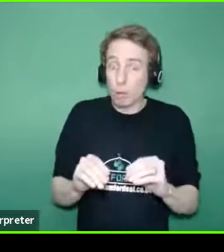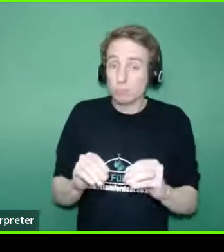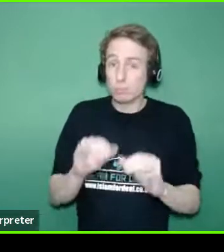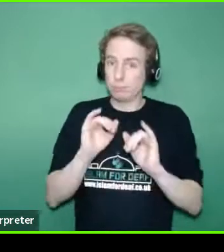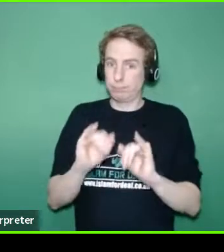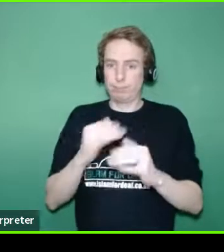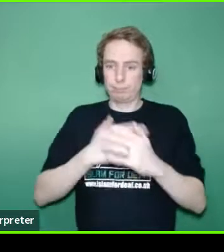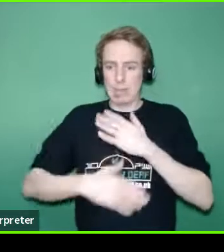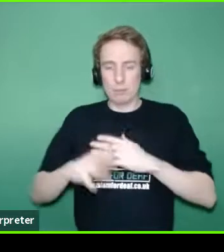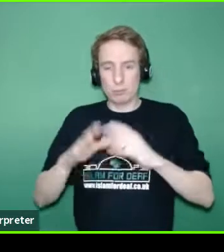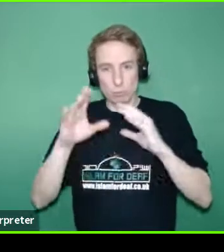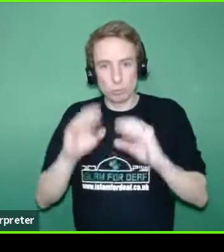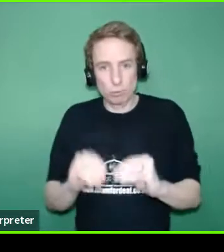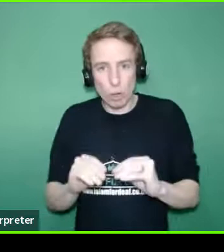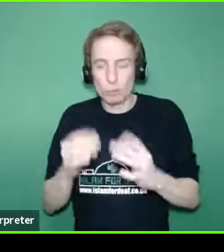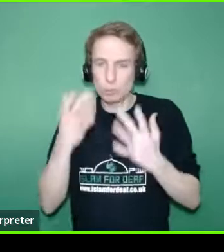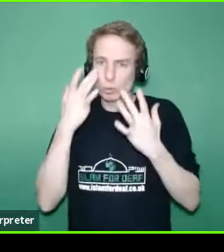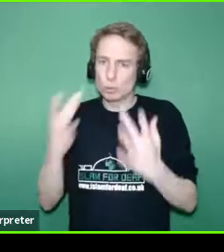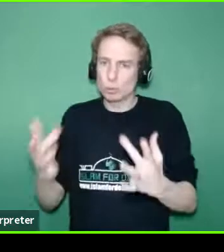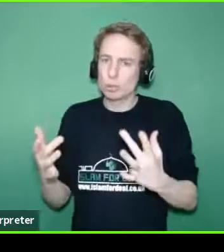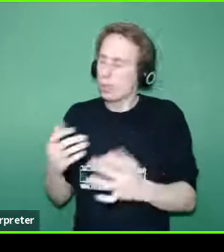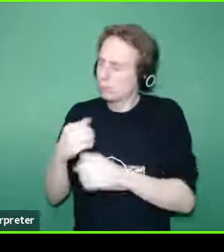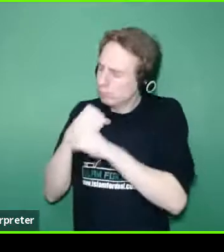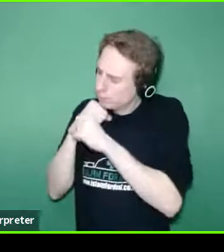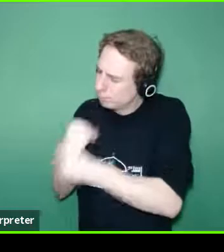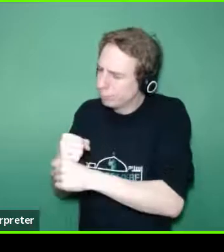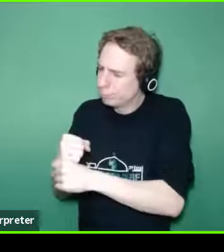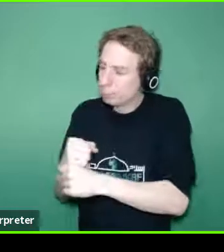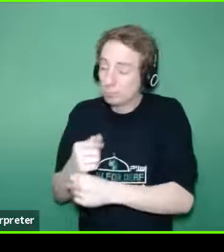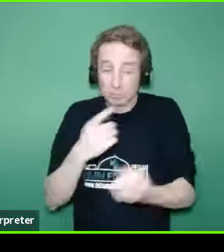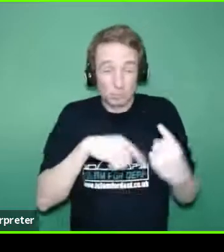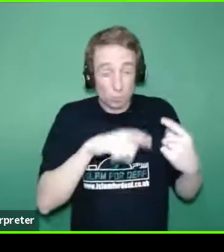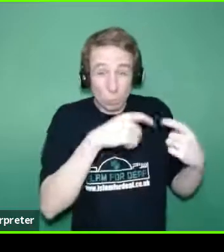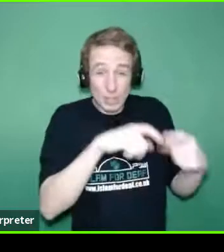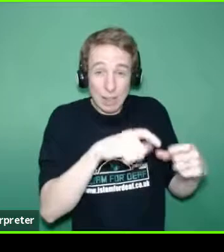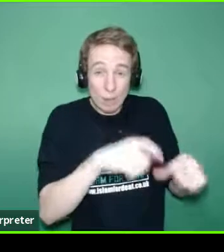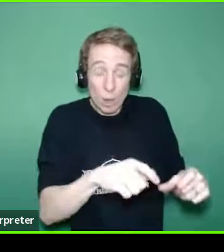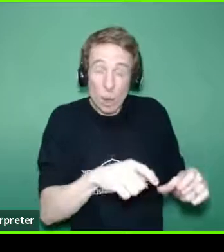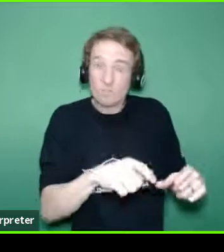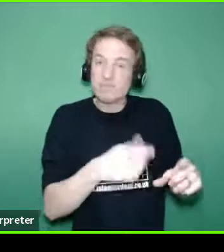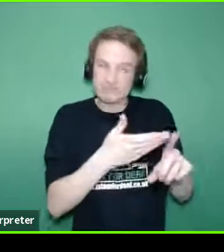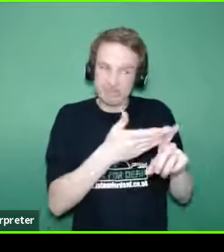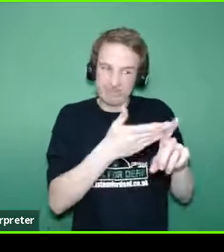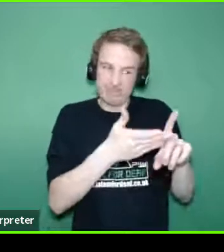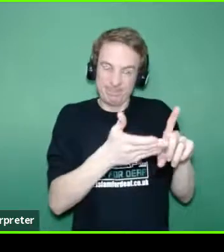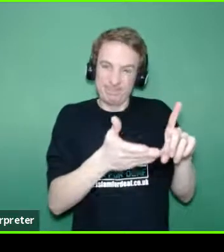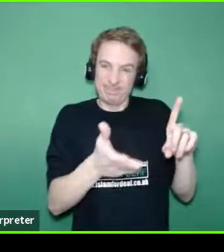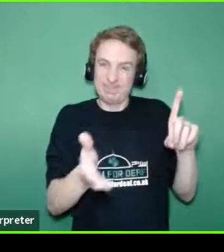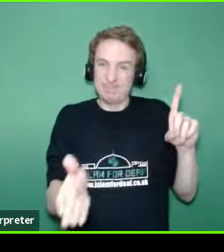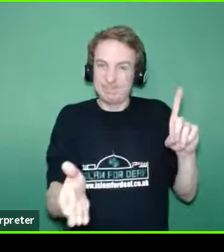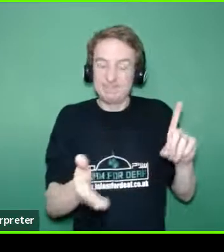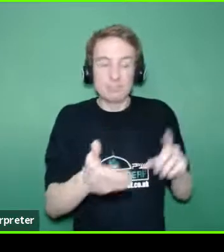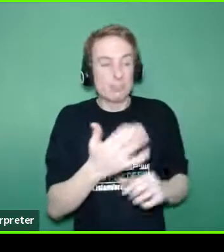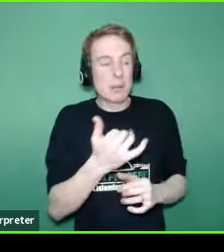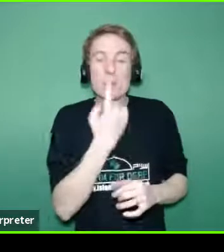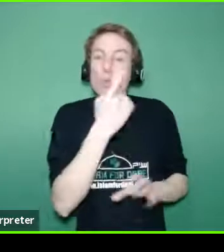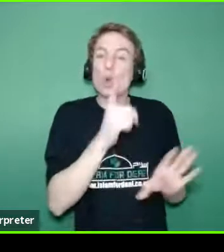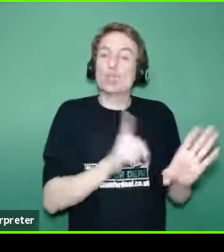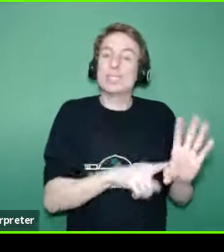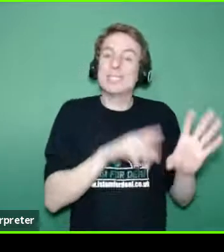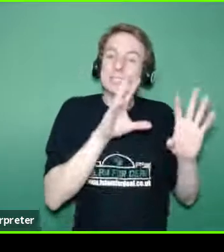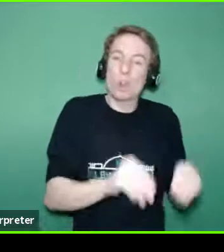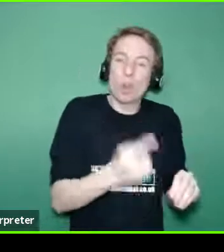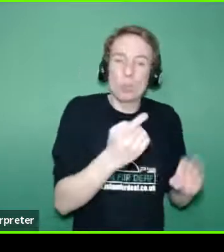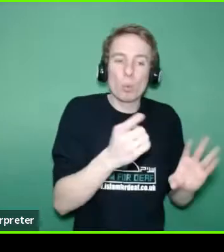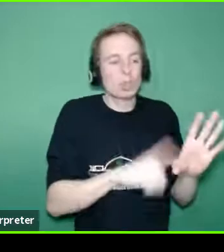disbelieved are led further astray. They make it lawful one year and unlawful another year, to correspond